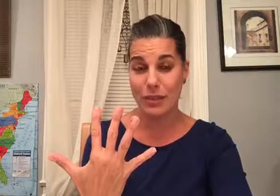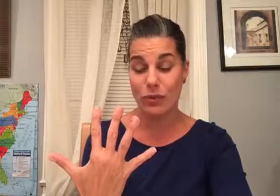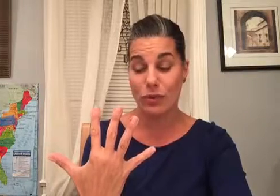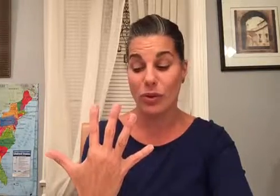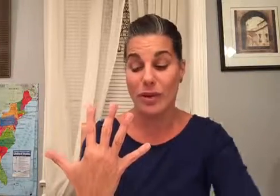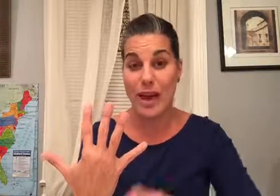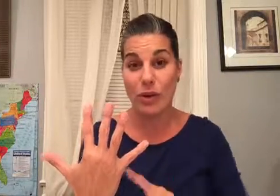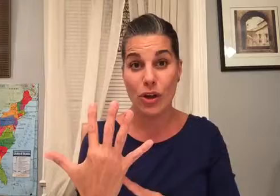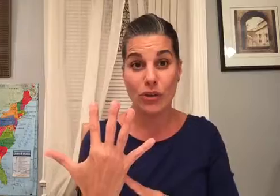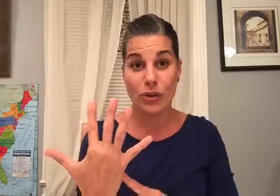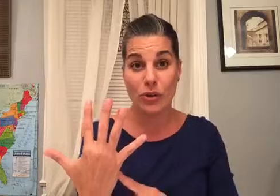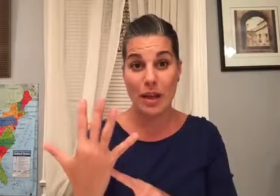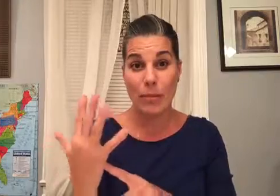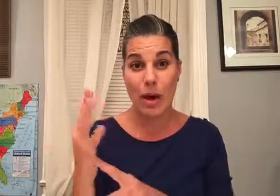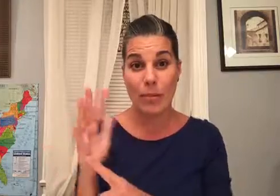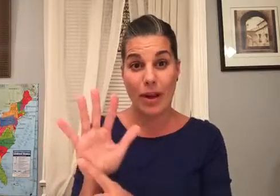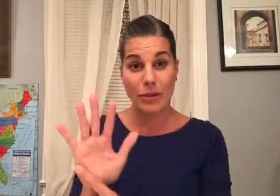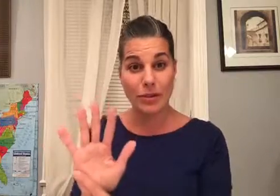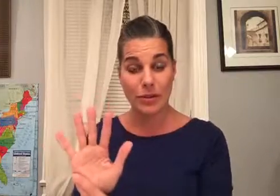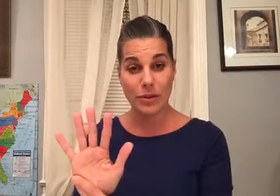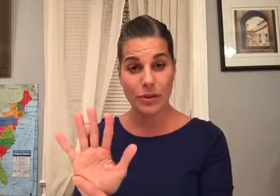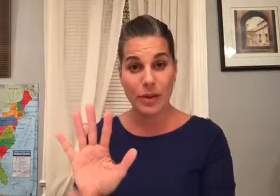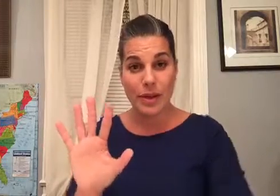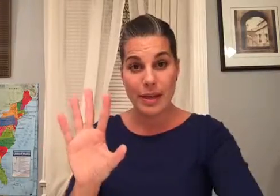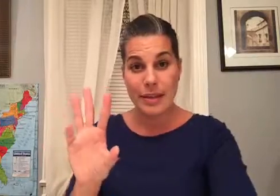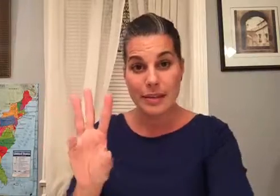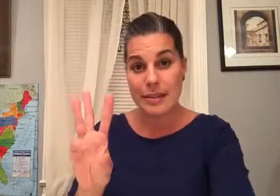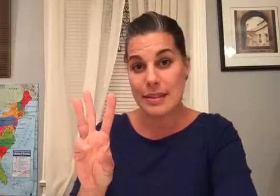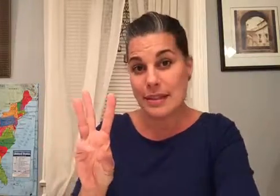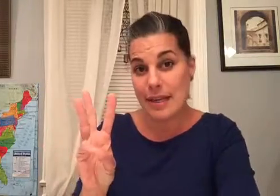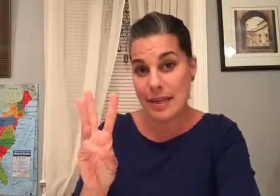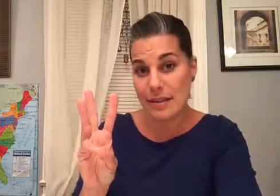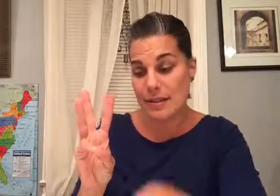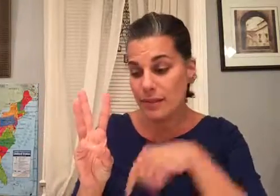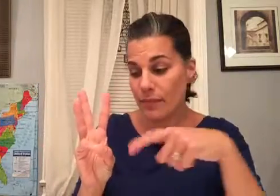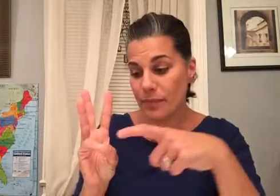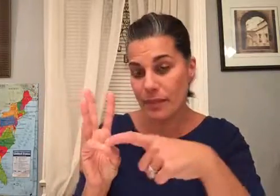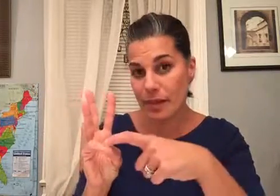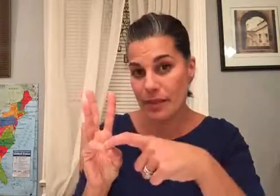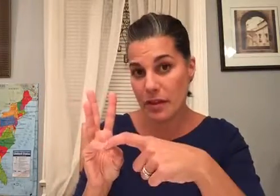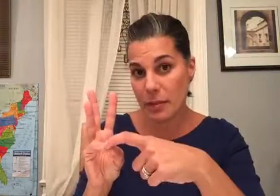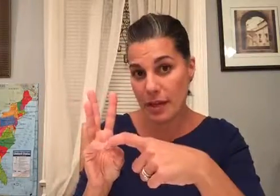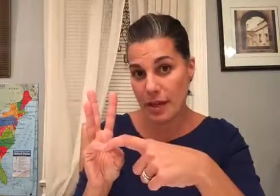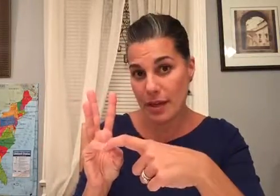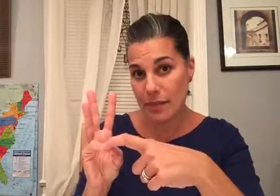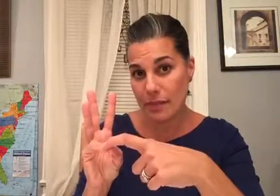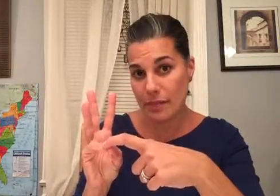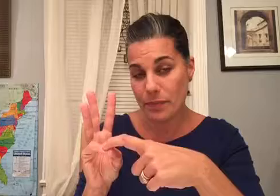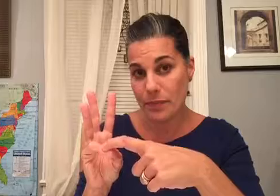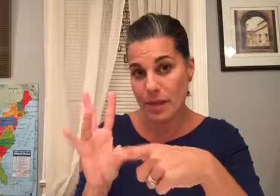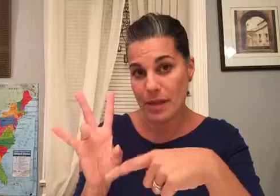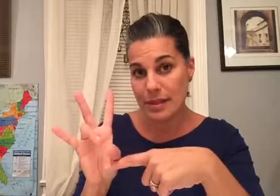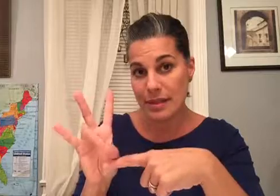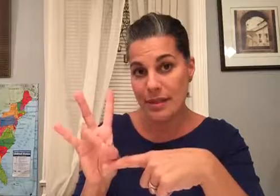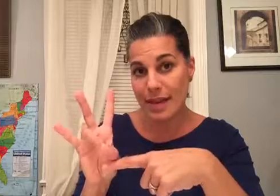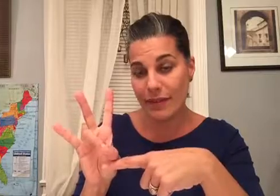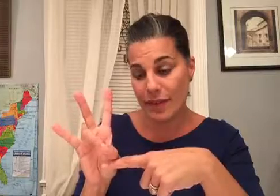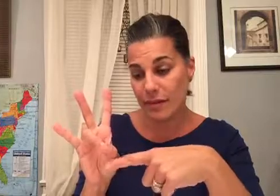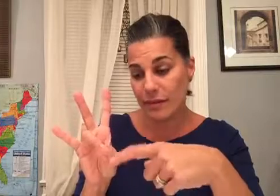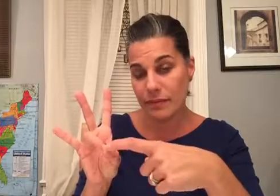continue for you. Now, turn that palm around. 6 is on the pinky. 7